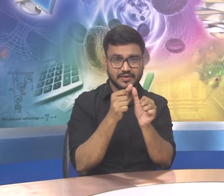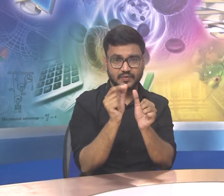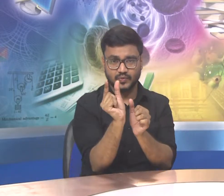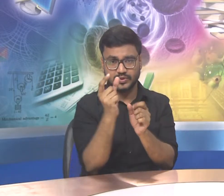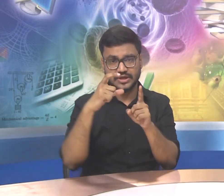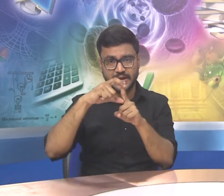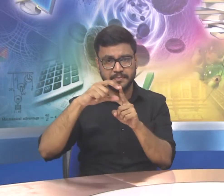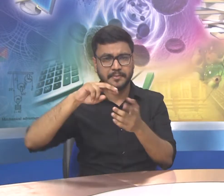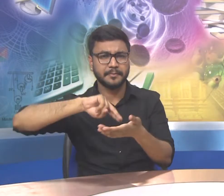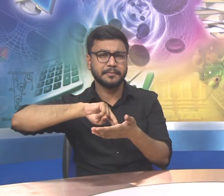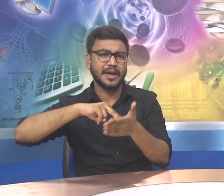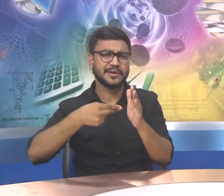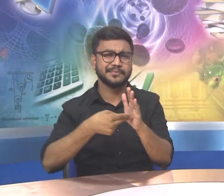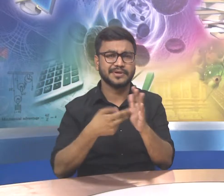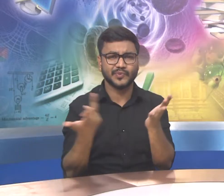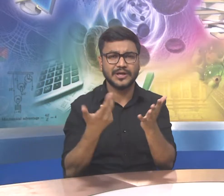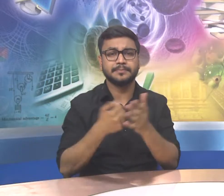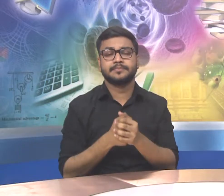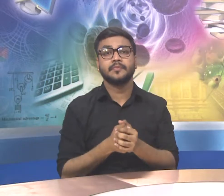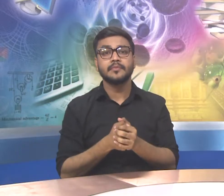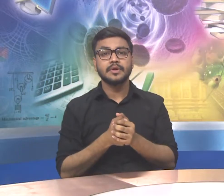Next is fraud.